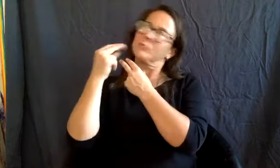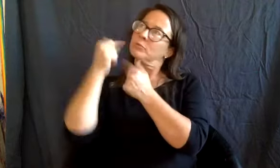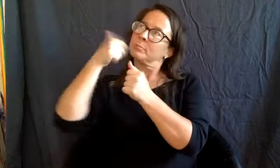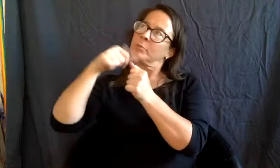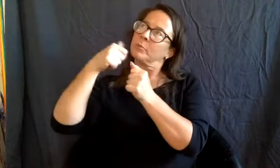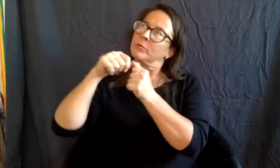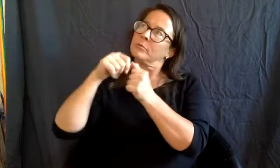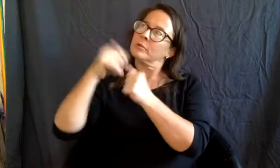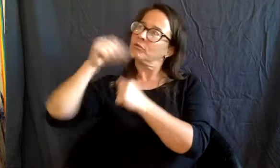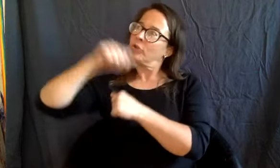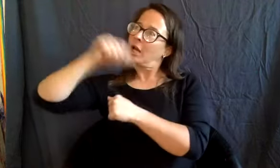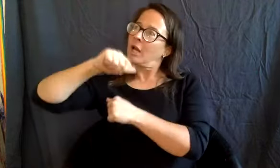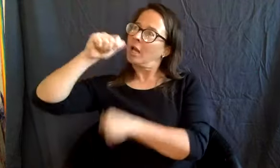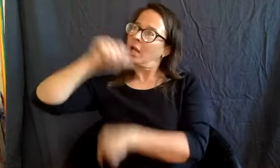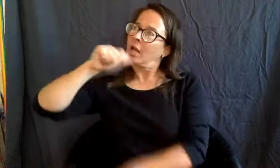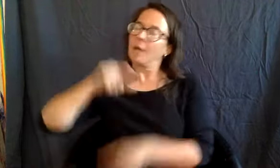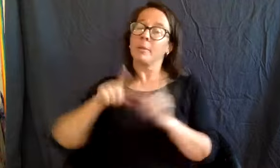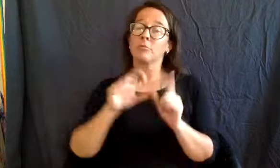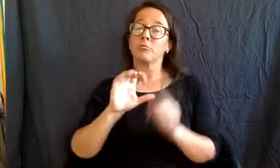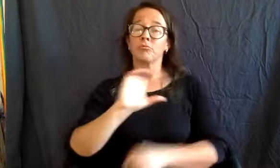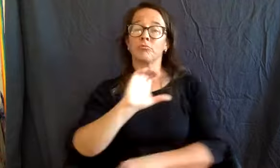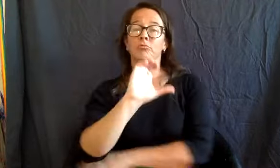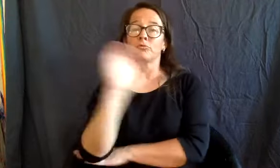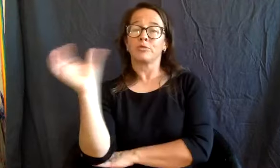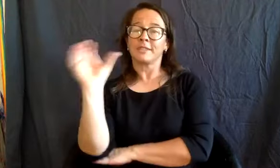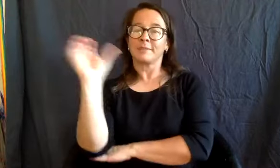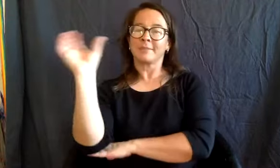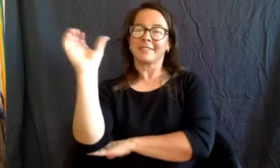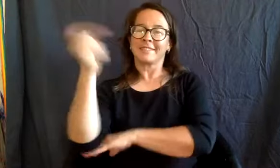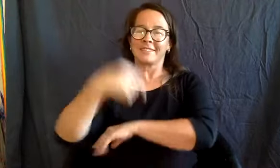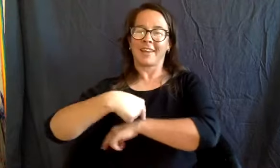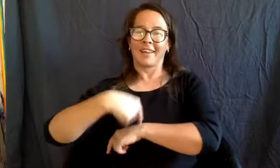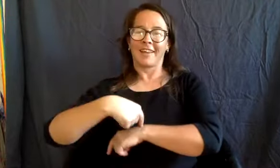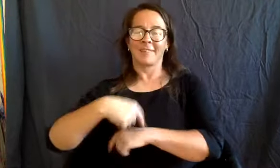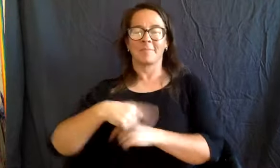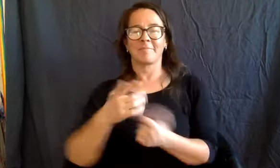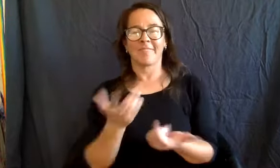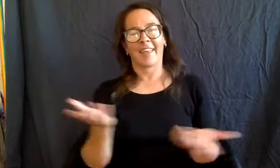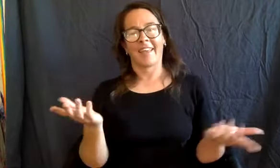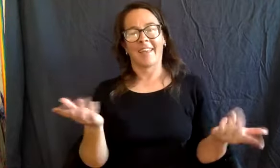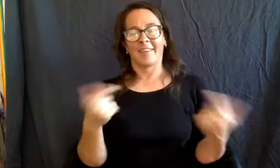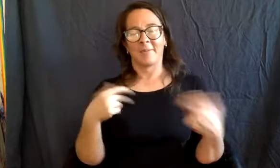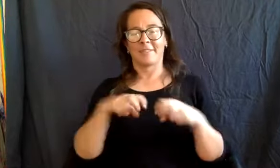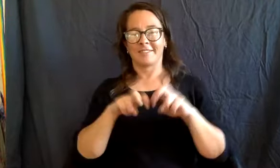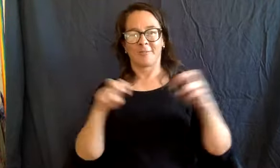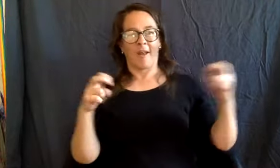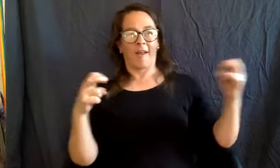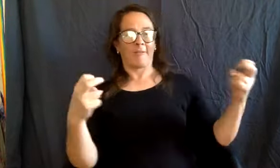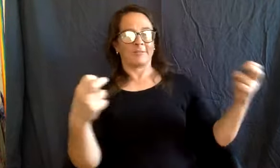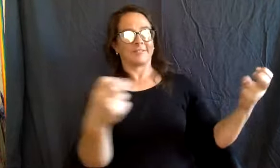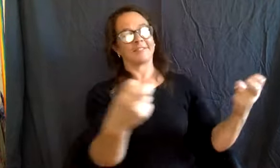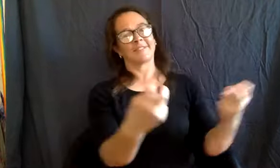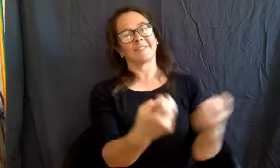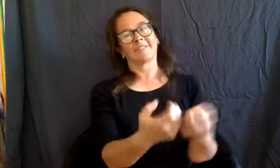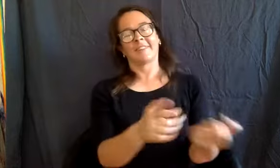I'm an alcoholic. It's really good to see you guys today. I grew up in an AA family. My father got sober